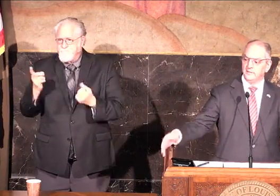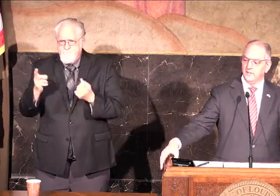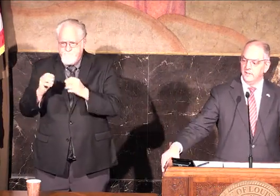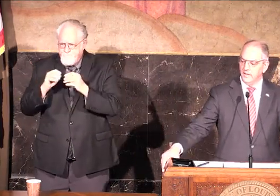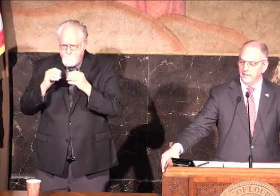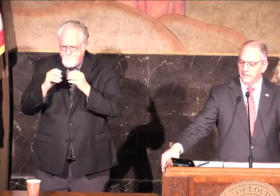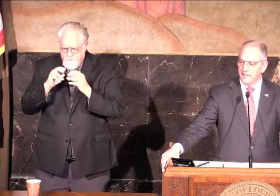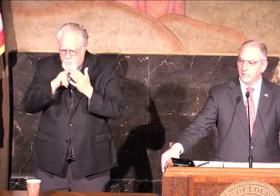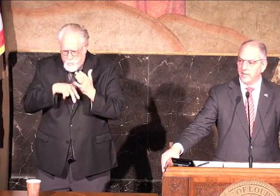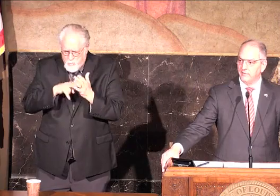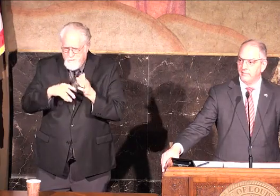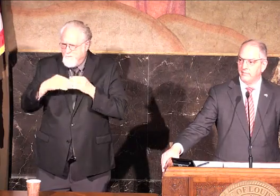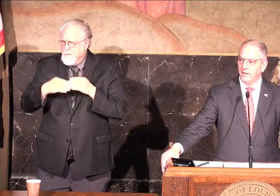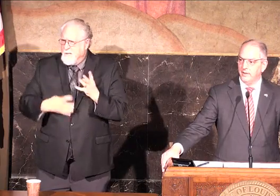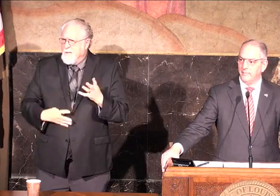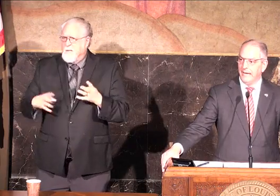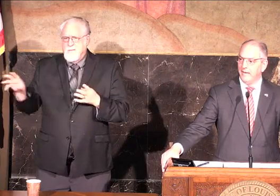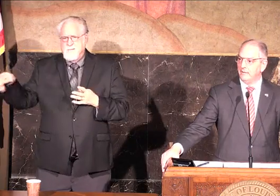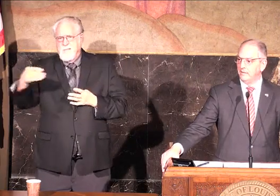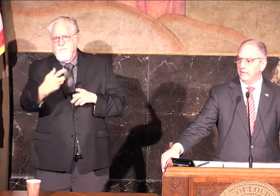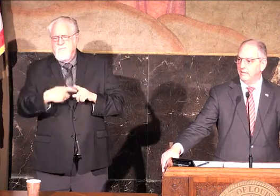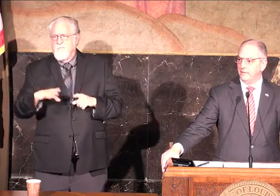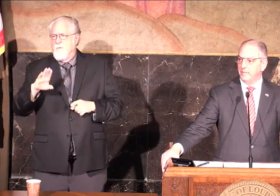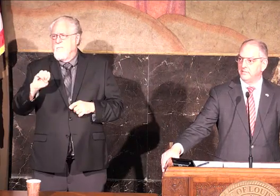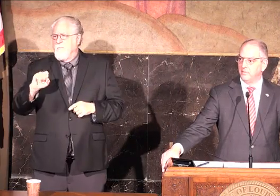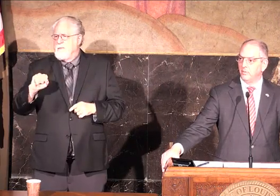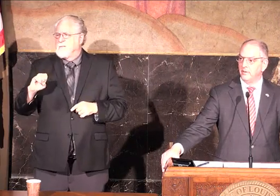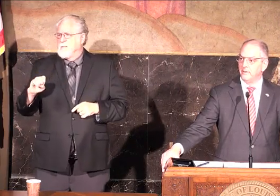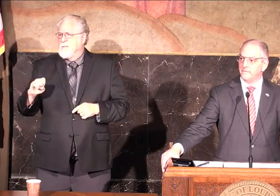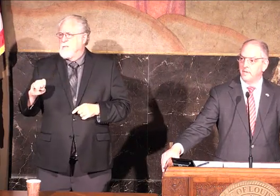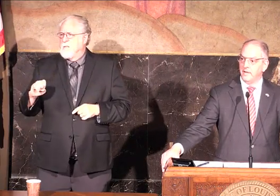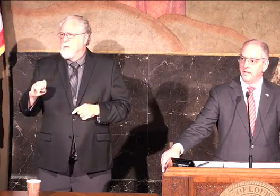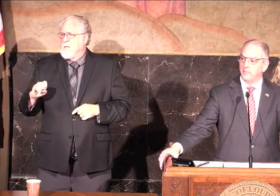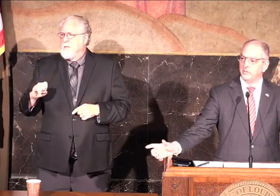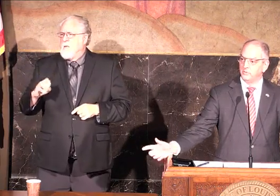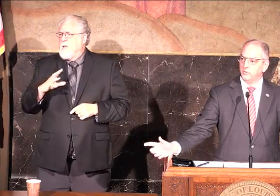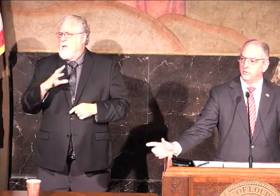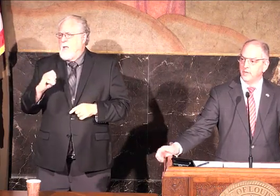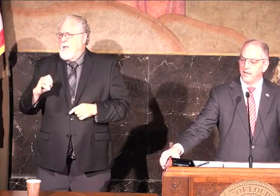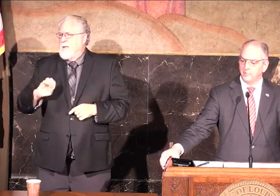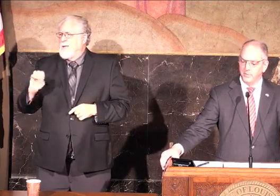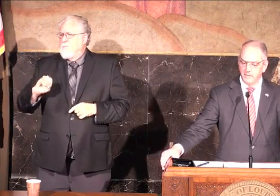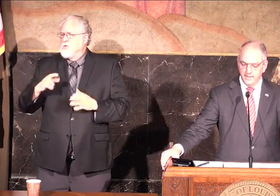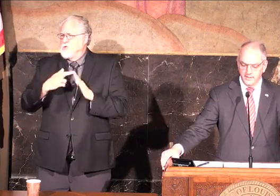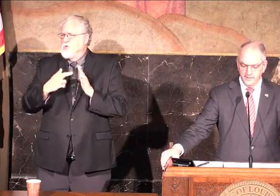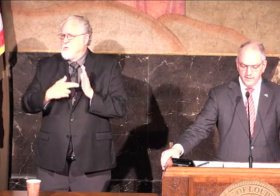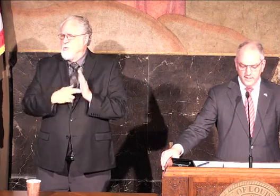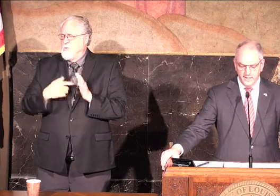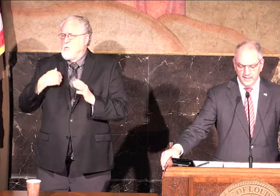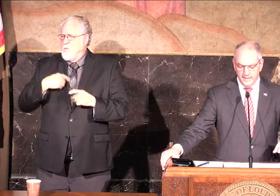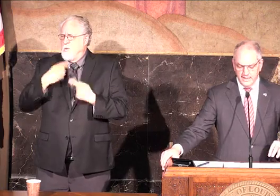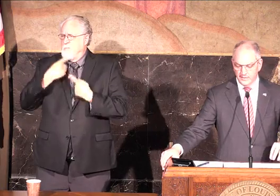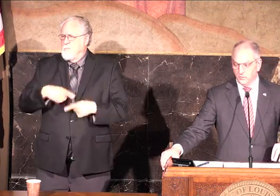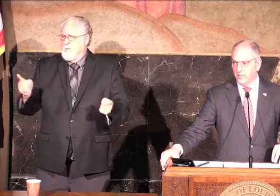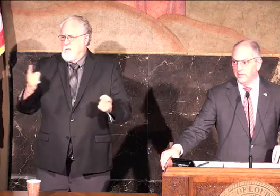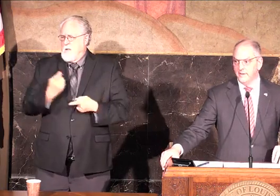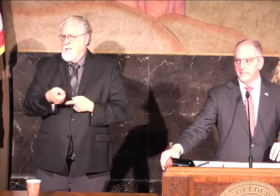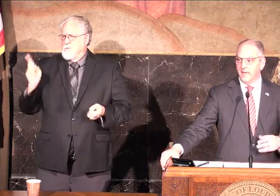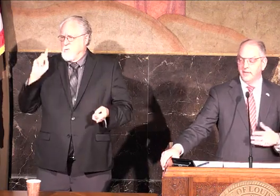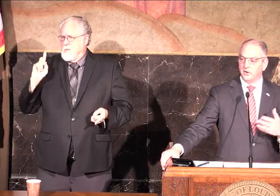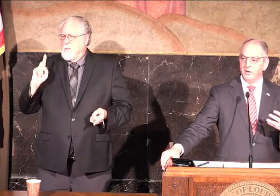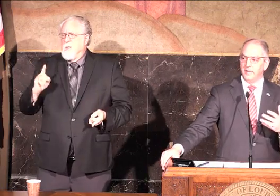guidelines that they were given by the Bessie board in the emergency rule that got promulgated last